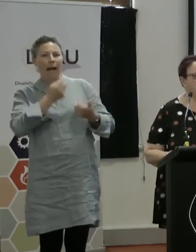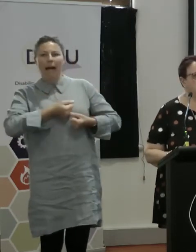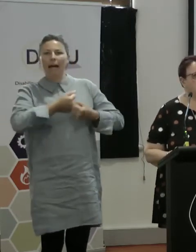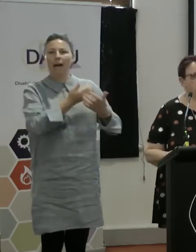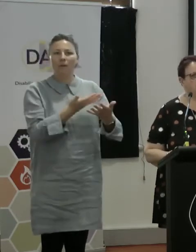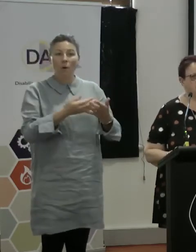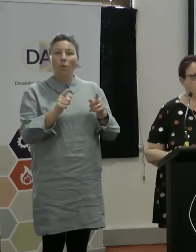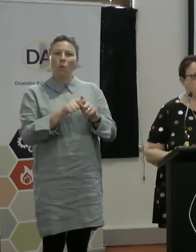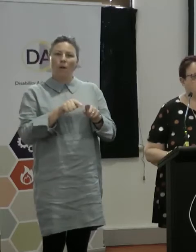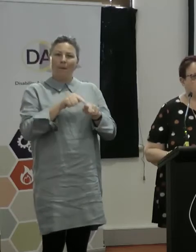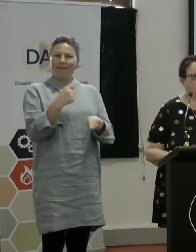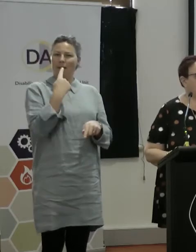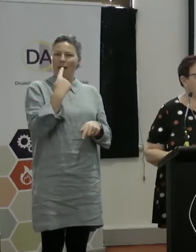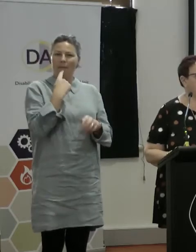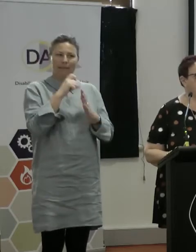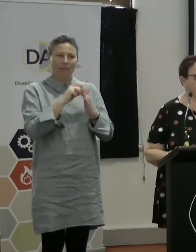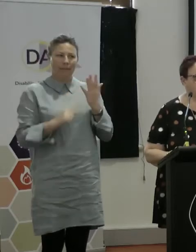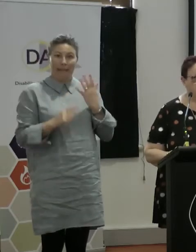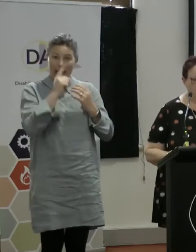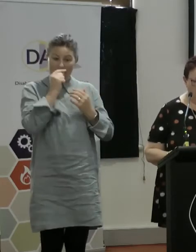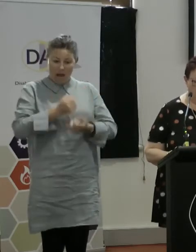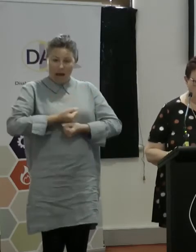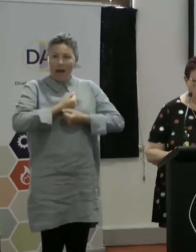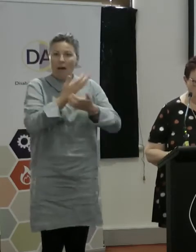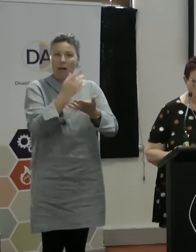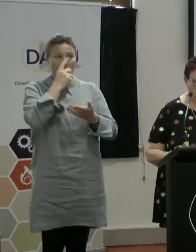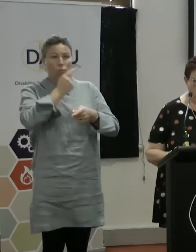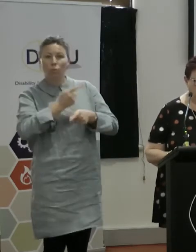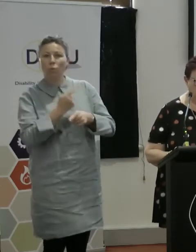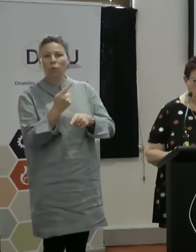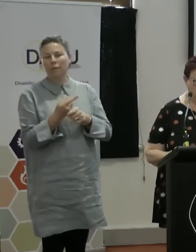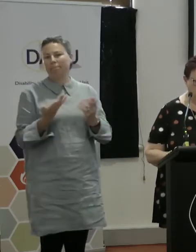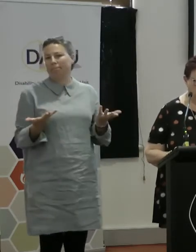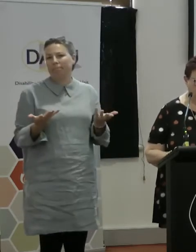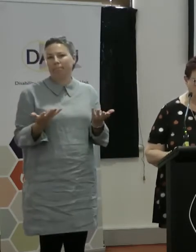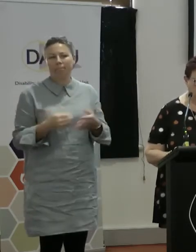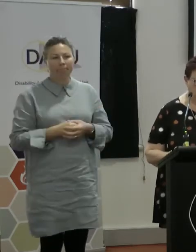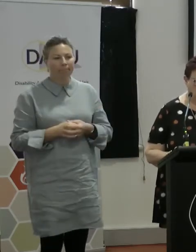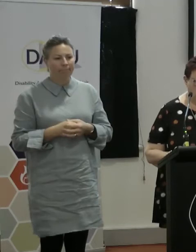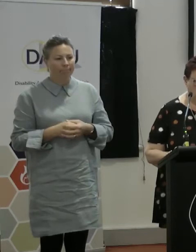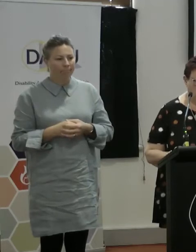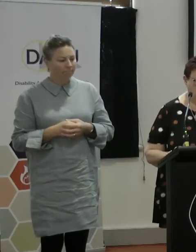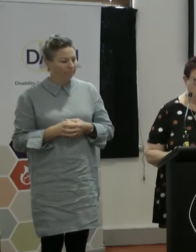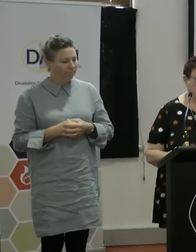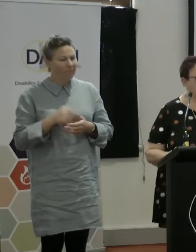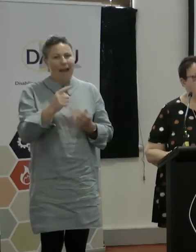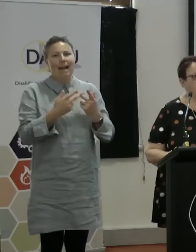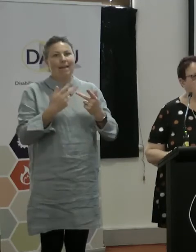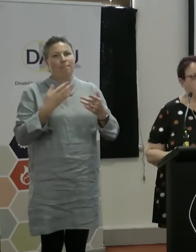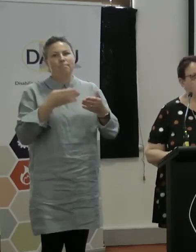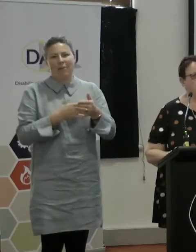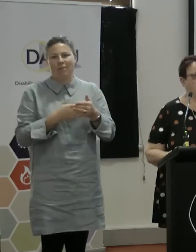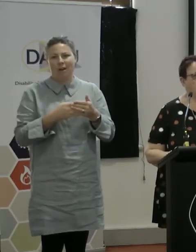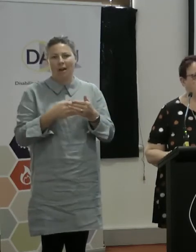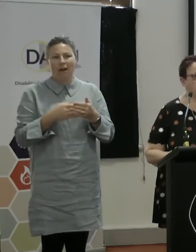to express what had happened to them was also a barrier to disclosure. There was a lack